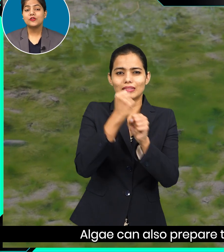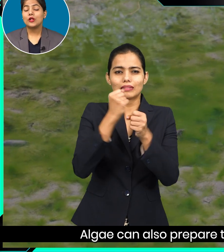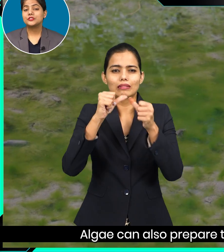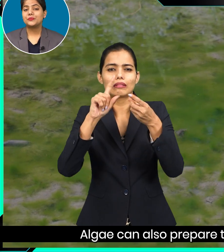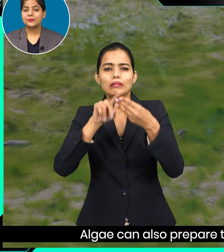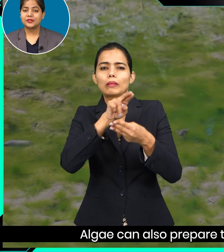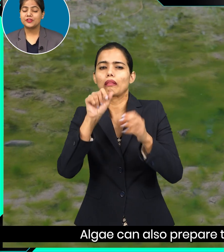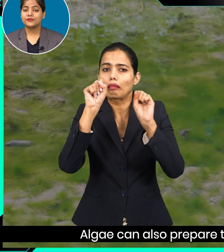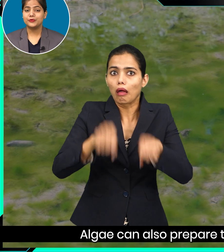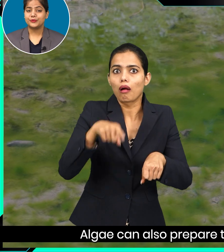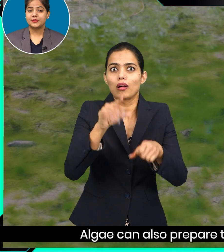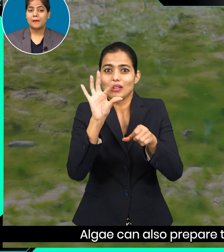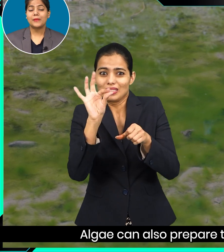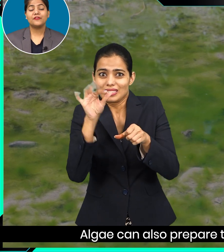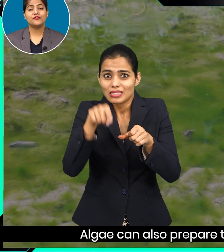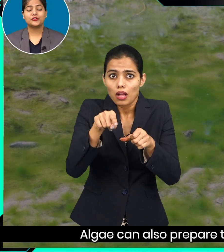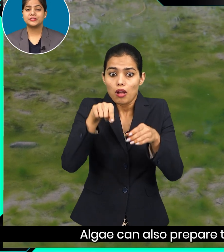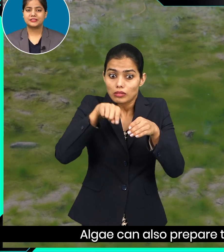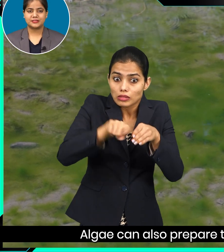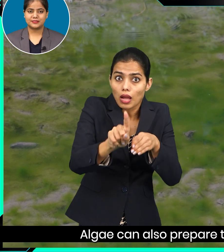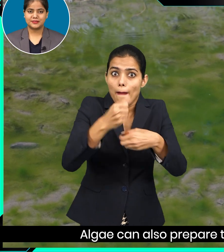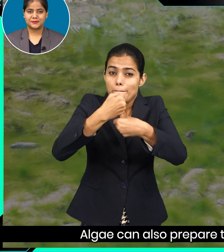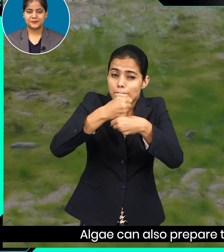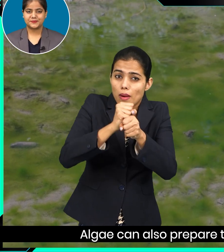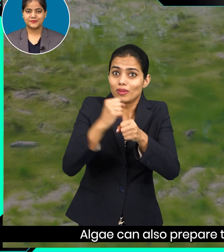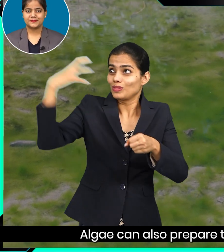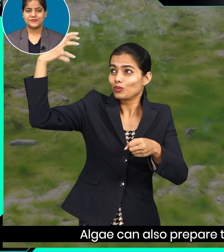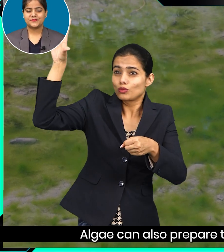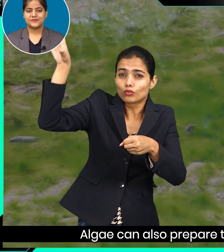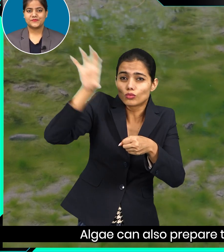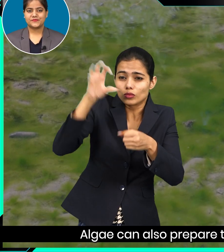Algae can also prepare their food by photosynthesis.